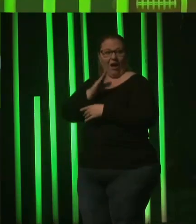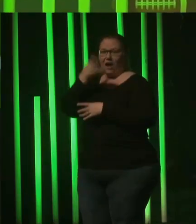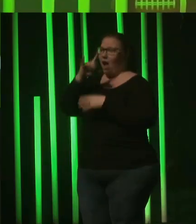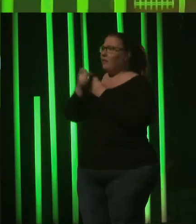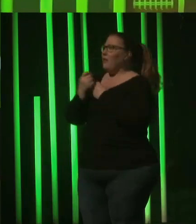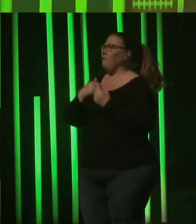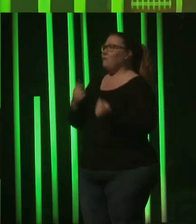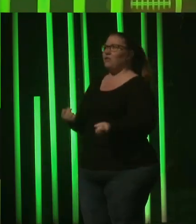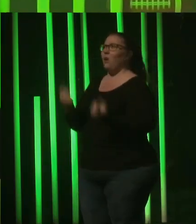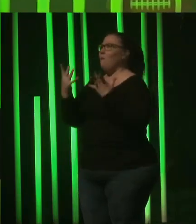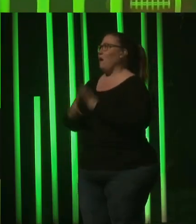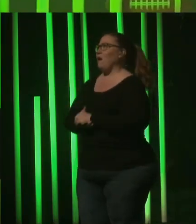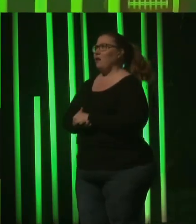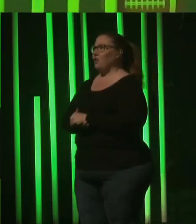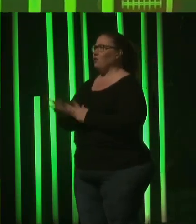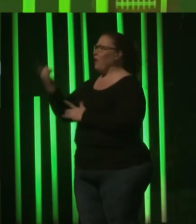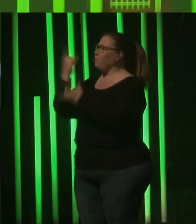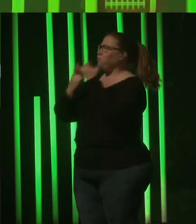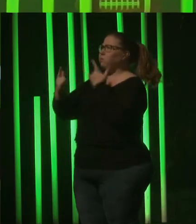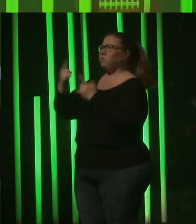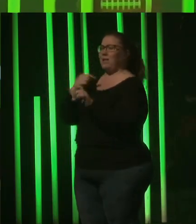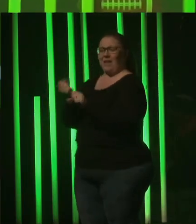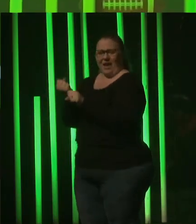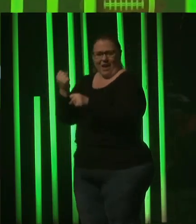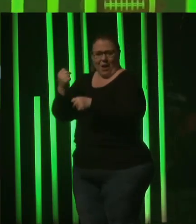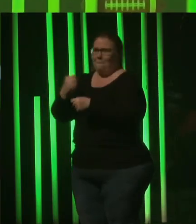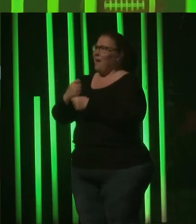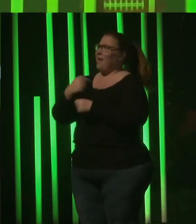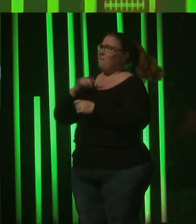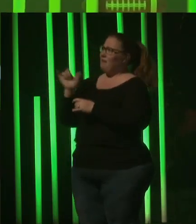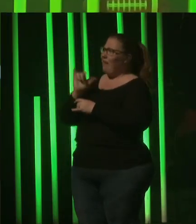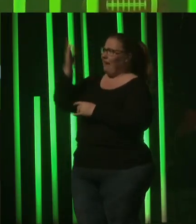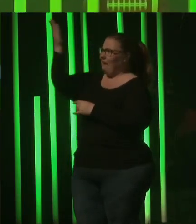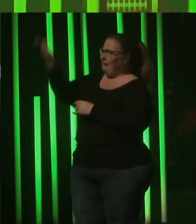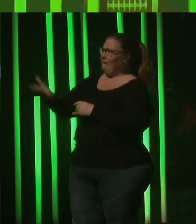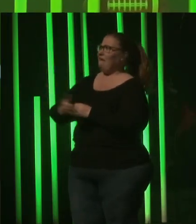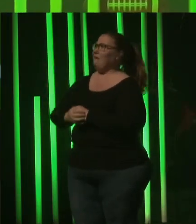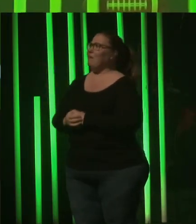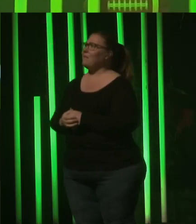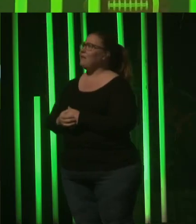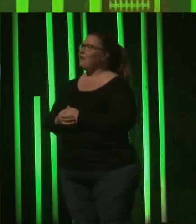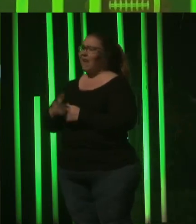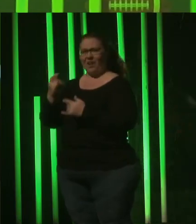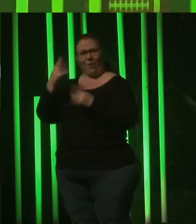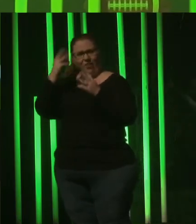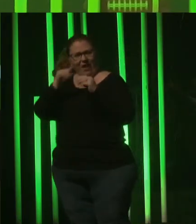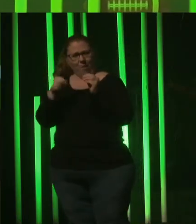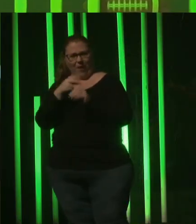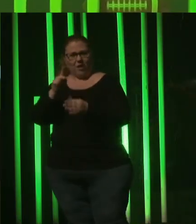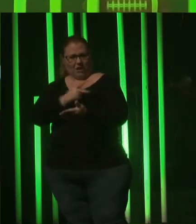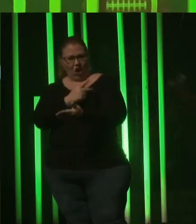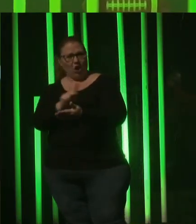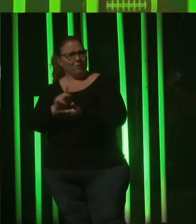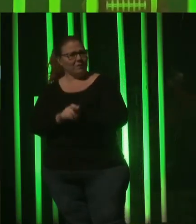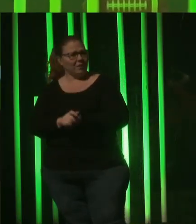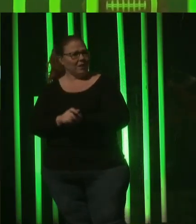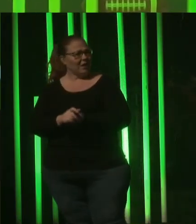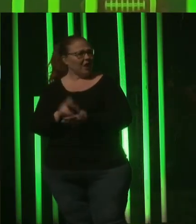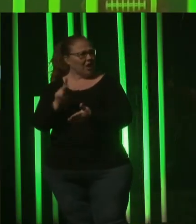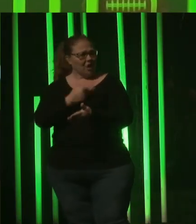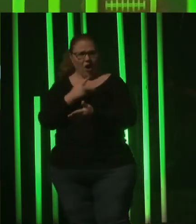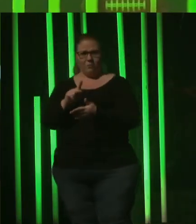so much that God made me in his image. And then I think about Psalms,